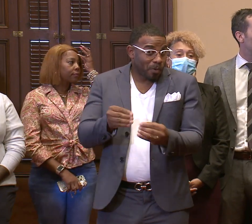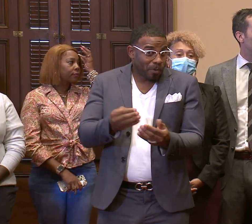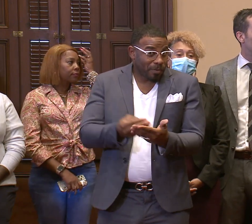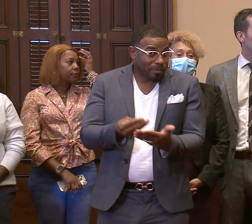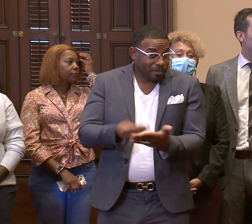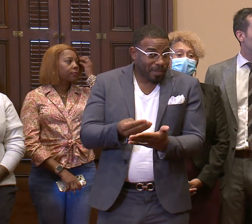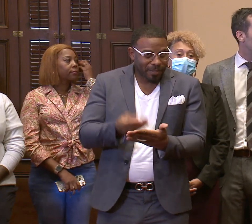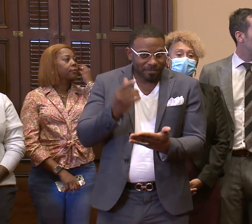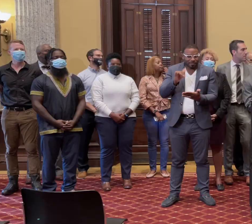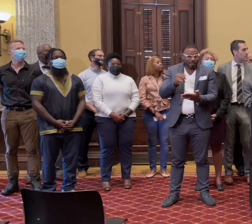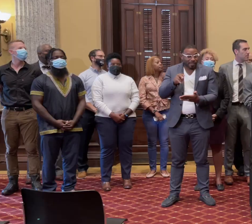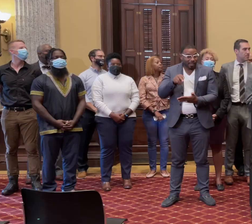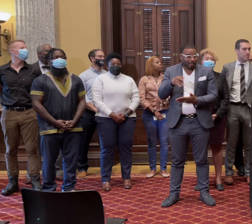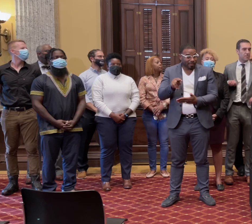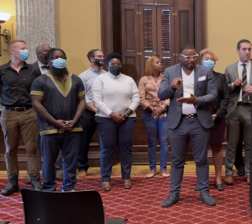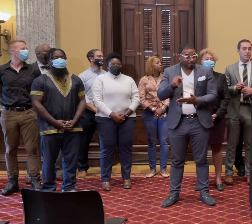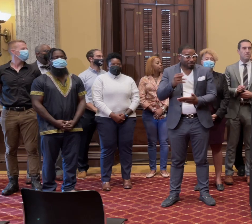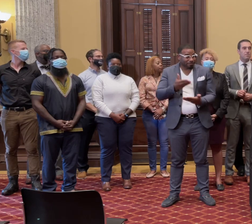more funds for them. Johnathan?